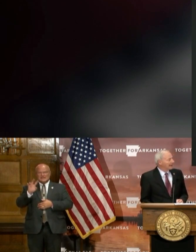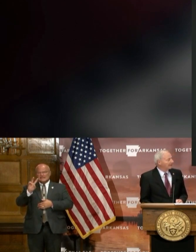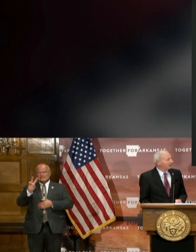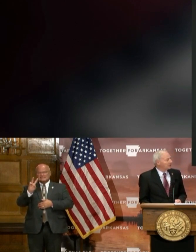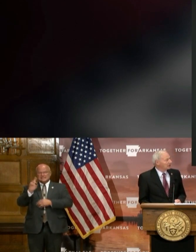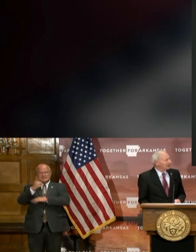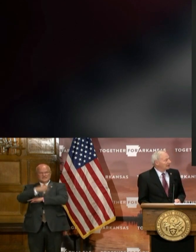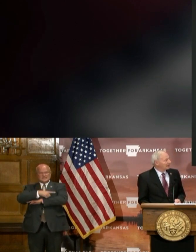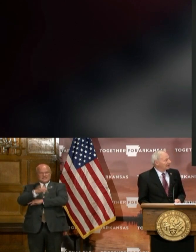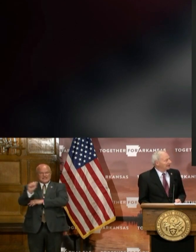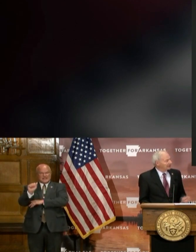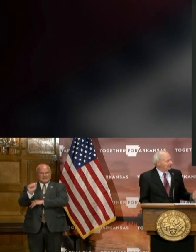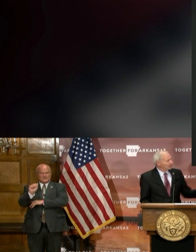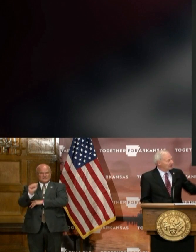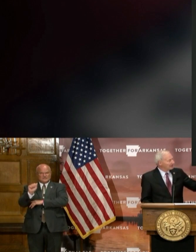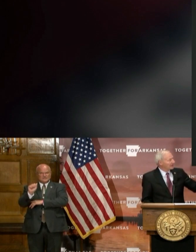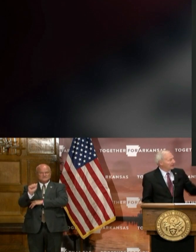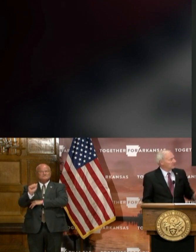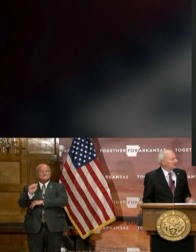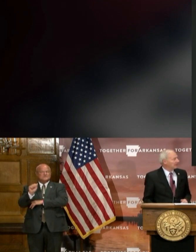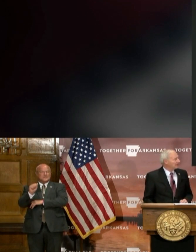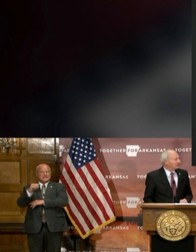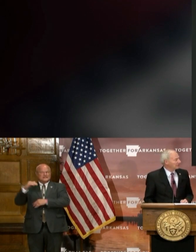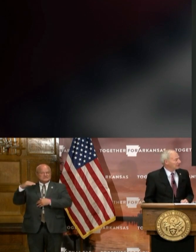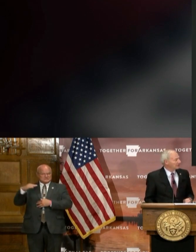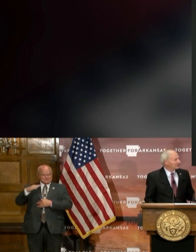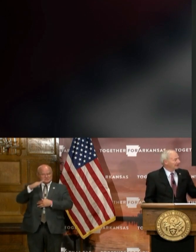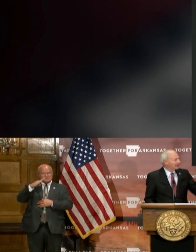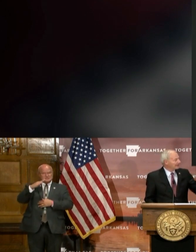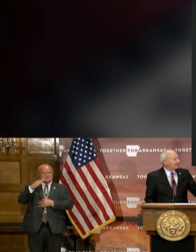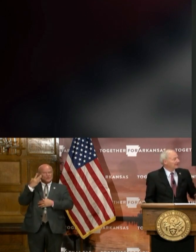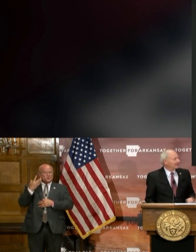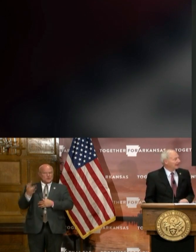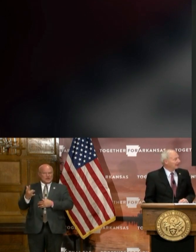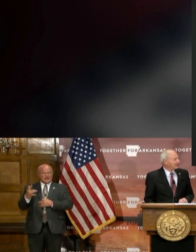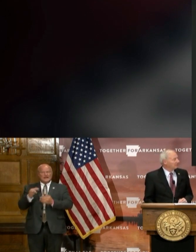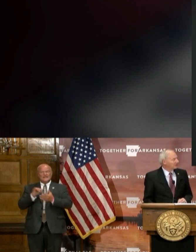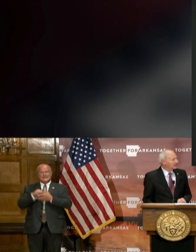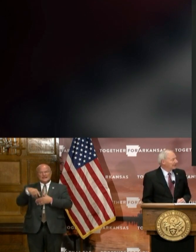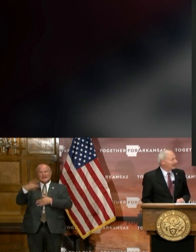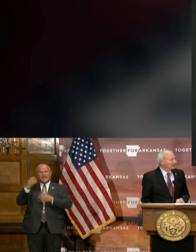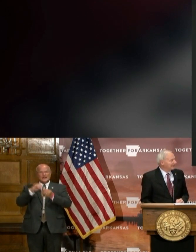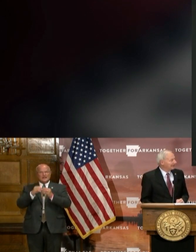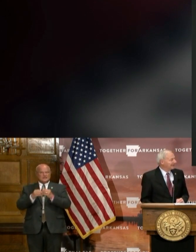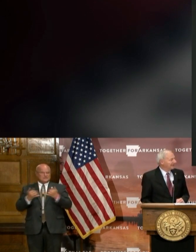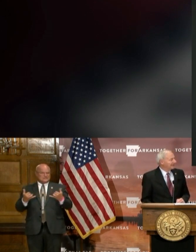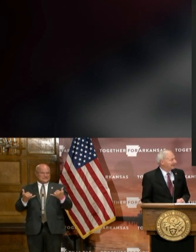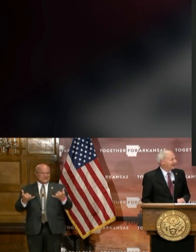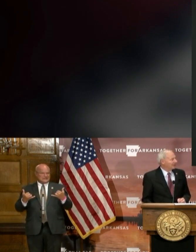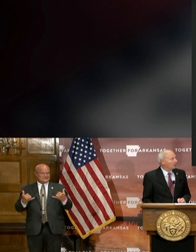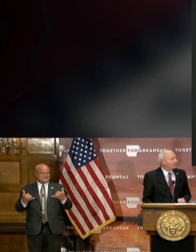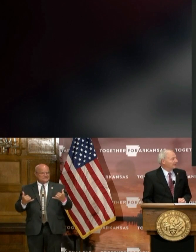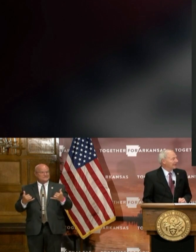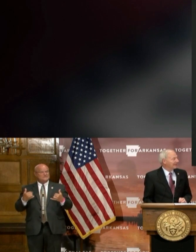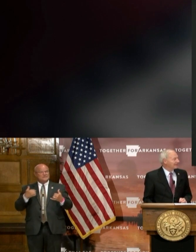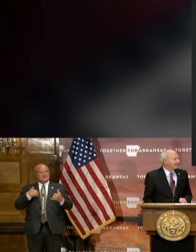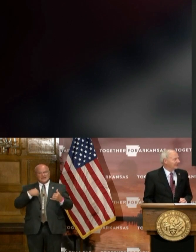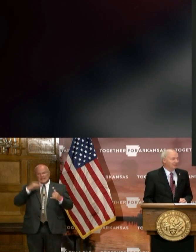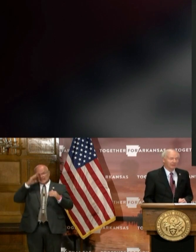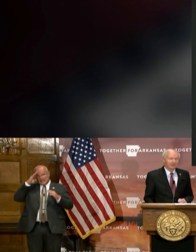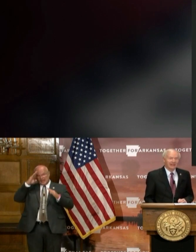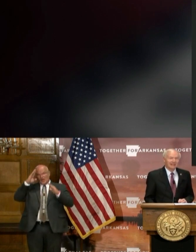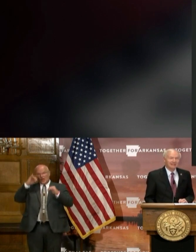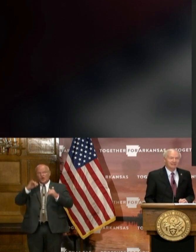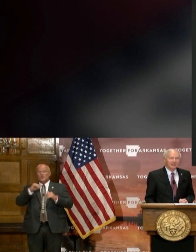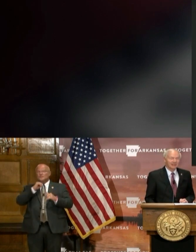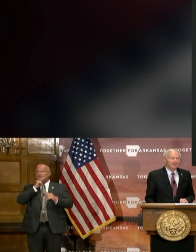7-day rolling average, and you'll see that uptick as a result of that higher number today. I hope that that is